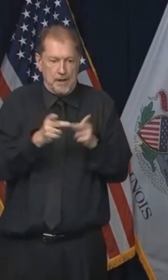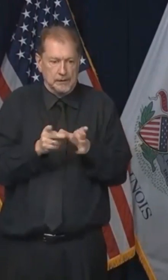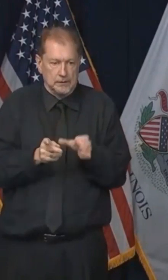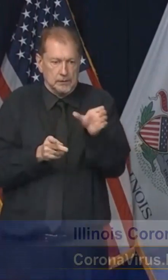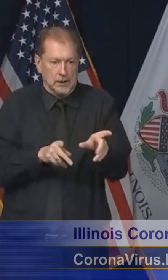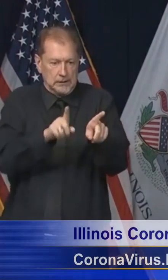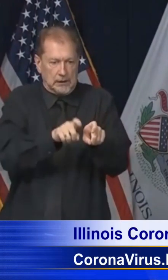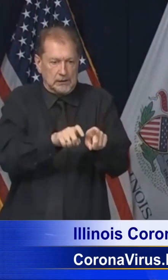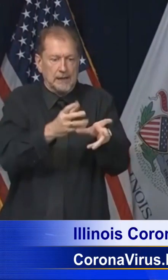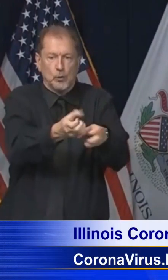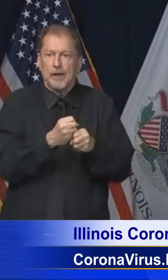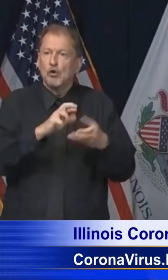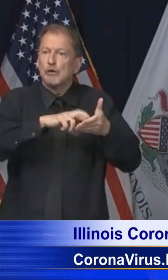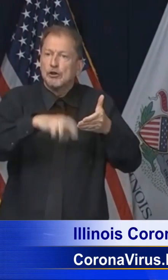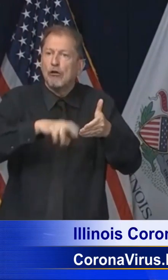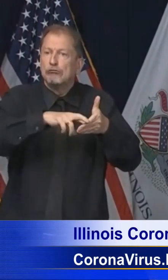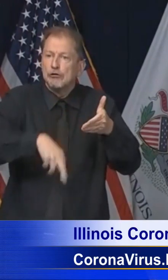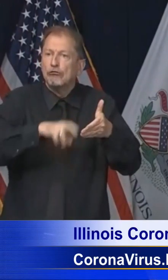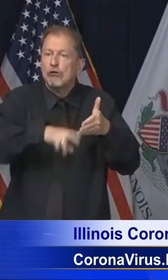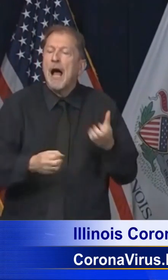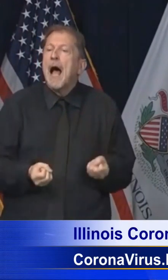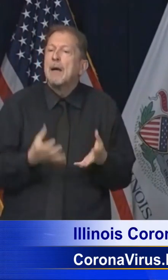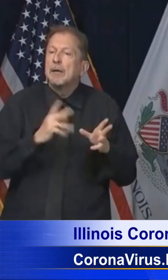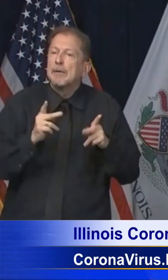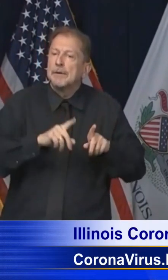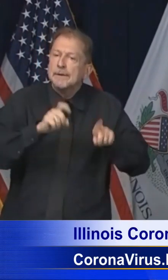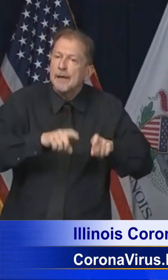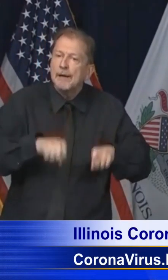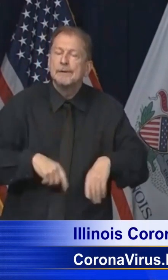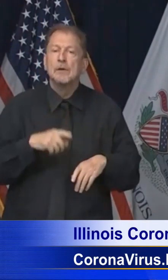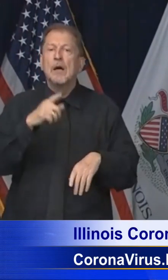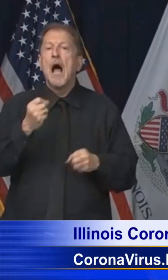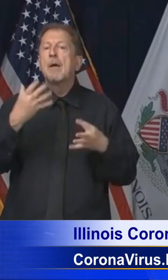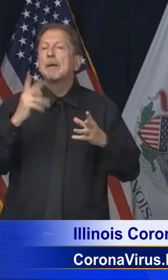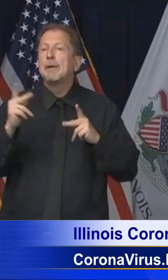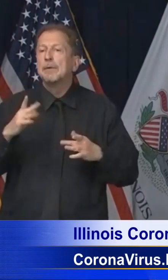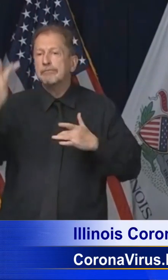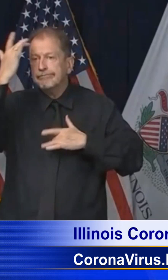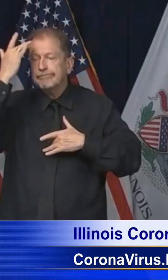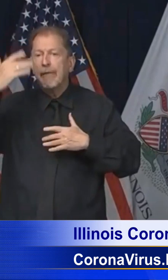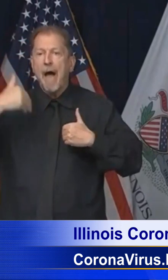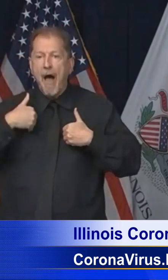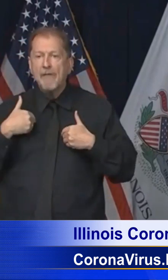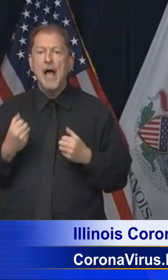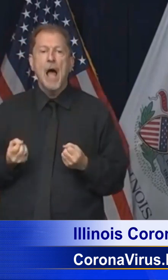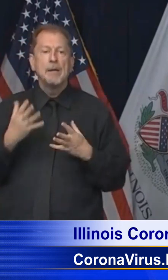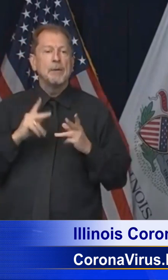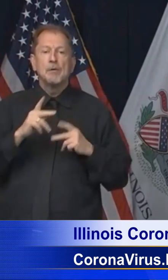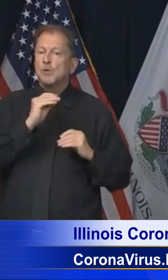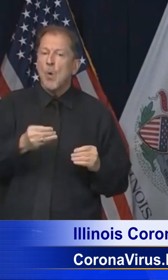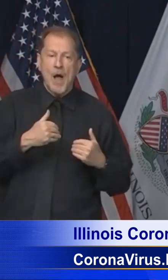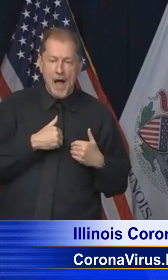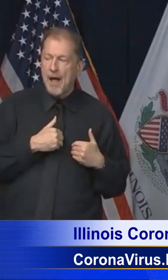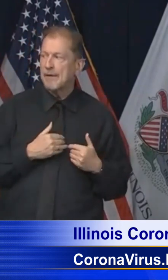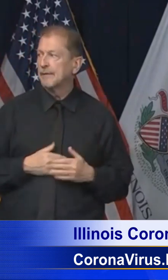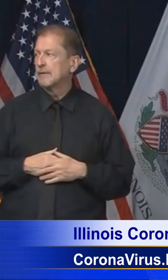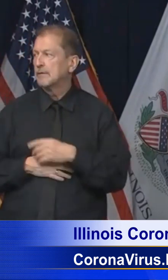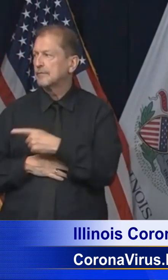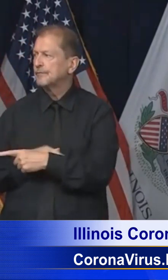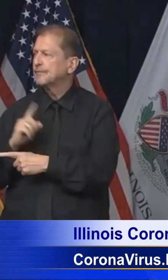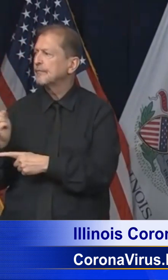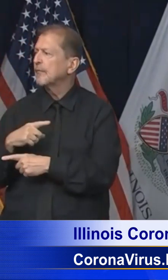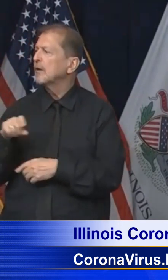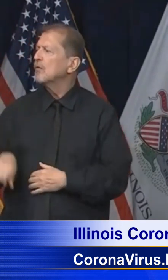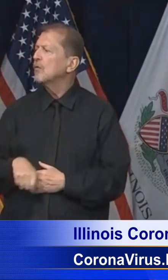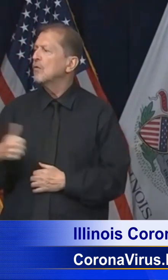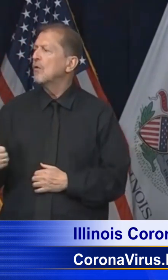is available to us so we know how many people are contracting coronavirus in what locations. What other measures are